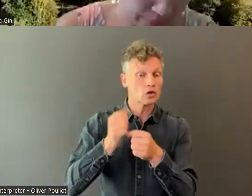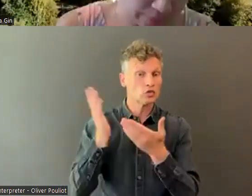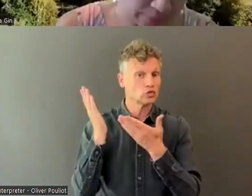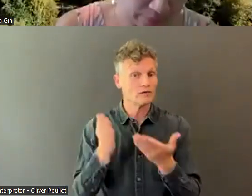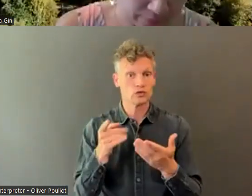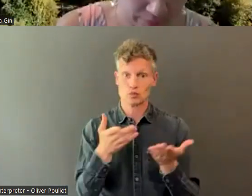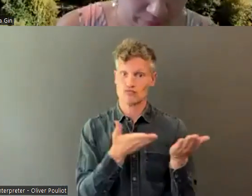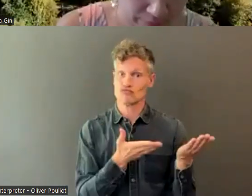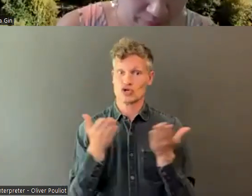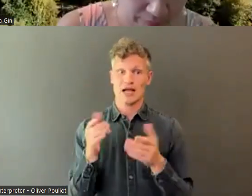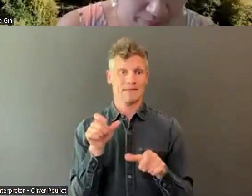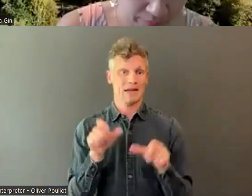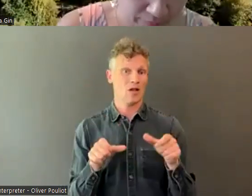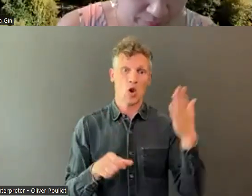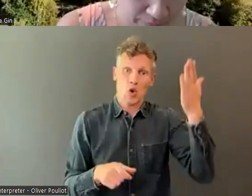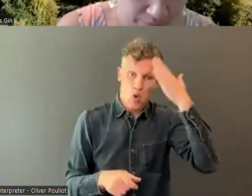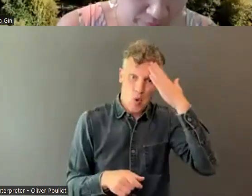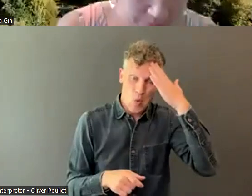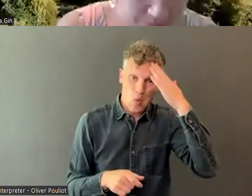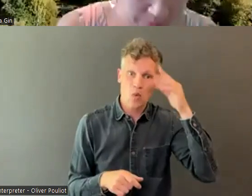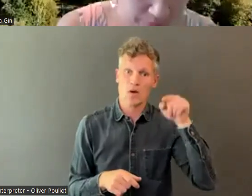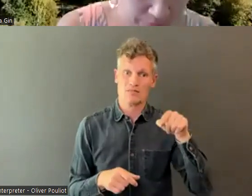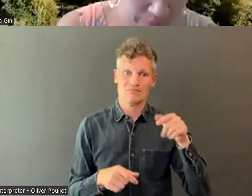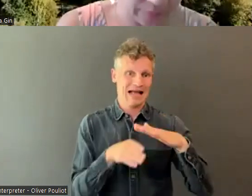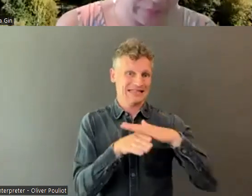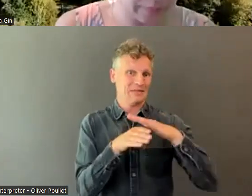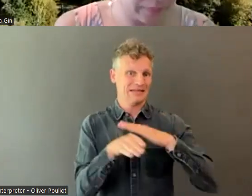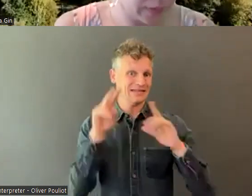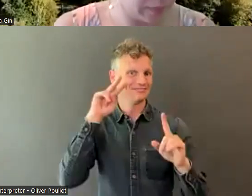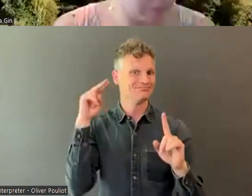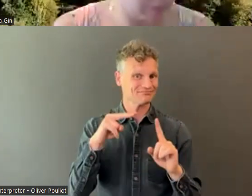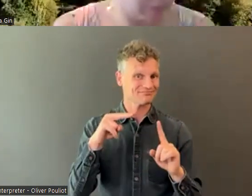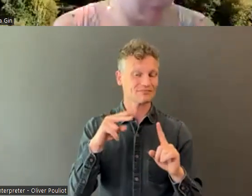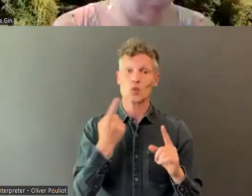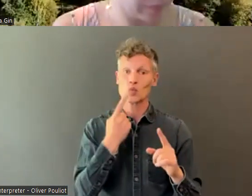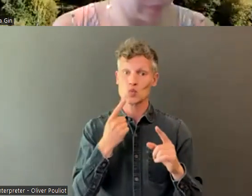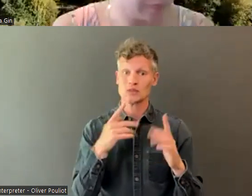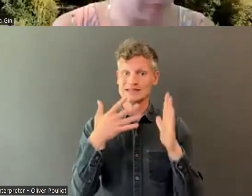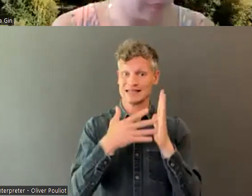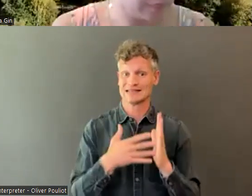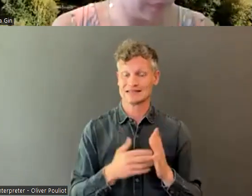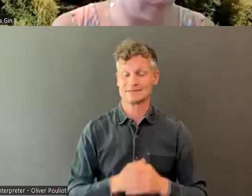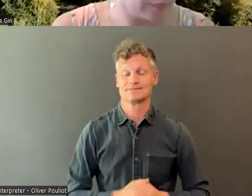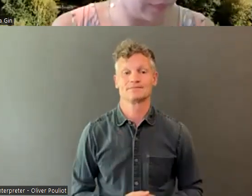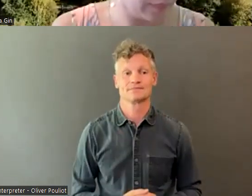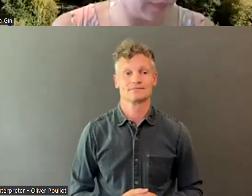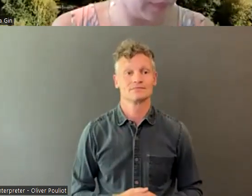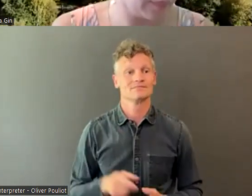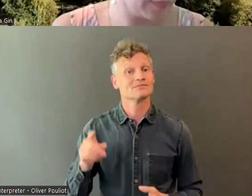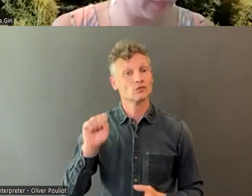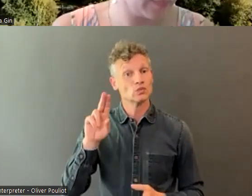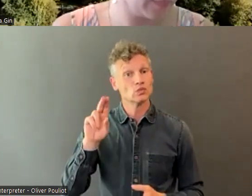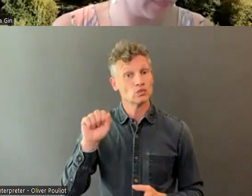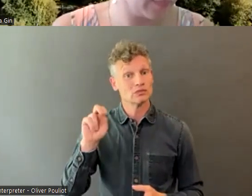in people that know the product from an accessibility standpoint and have tested it. Well, and what I like about what you're all saying is you have to